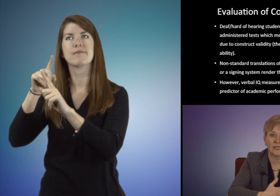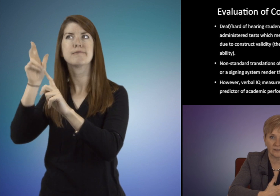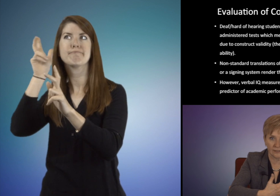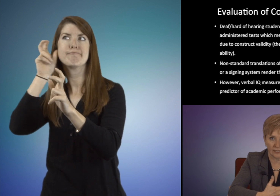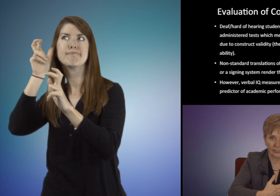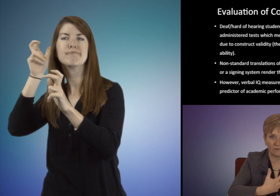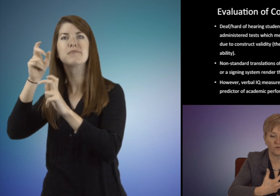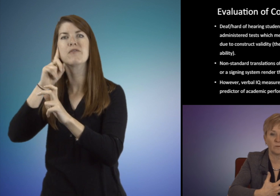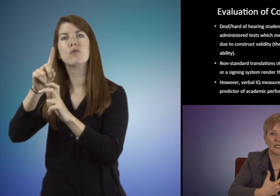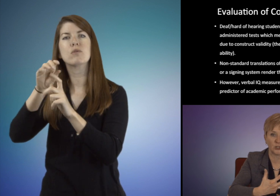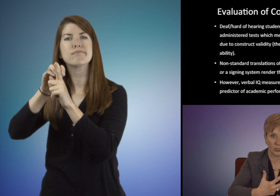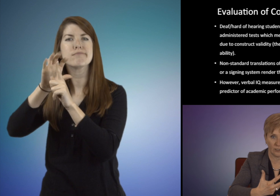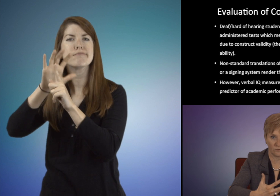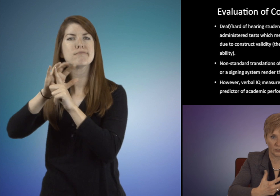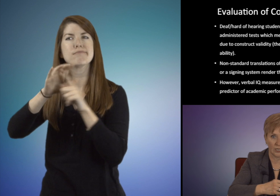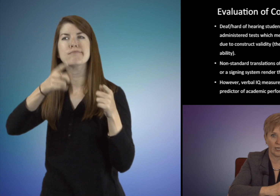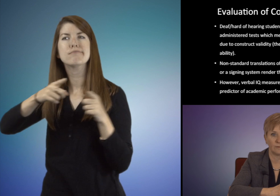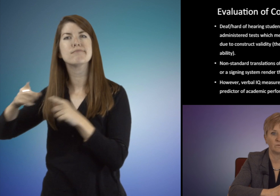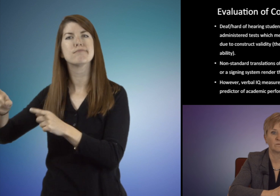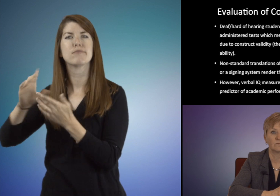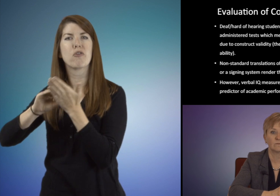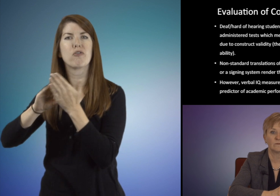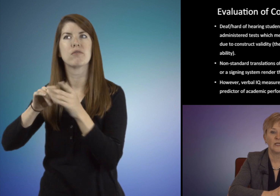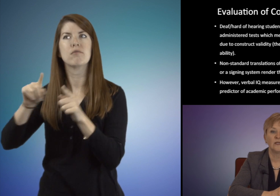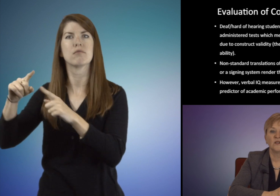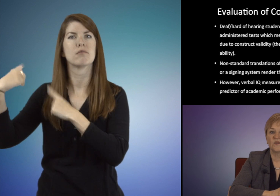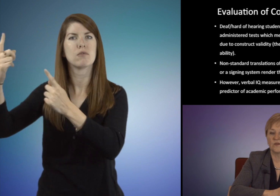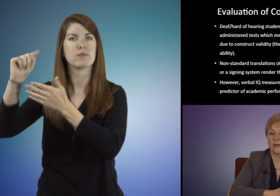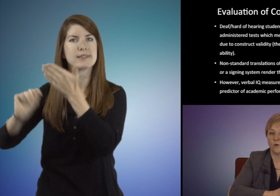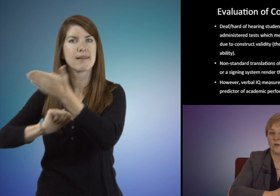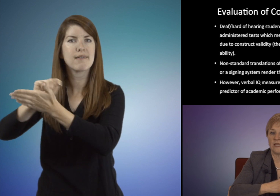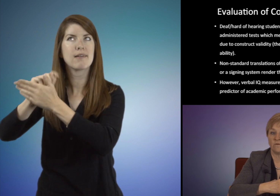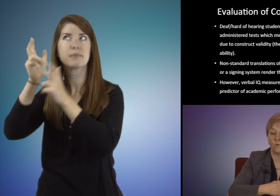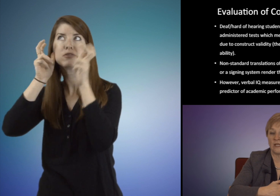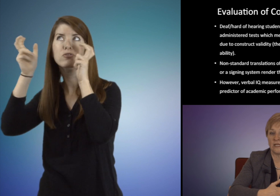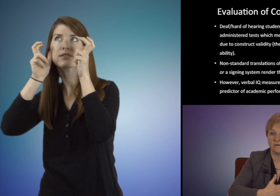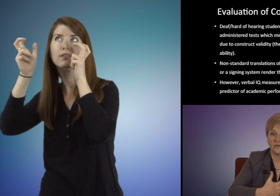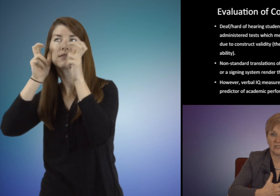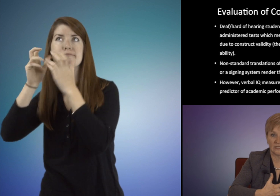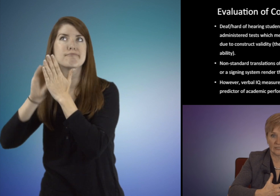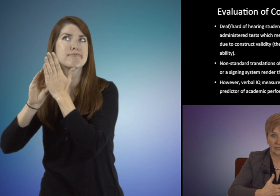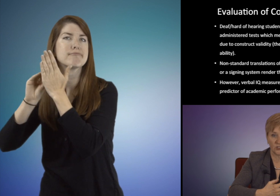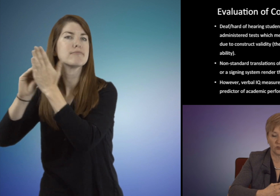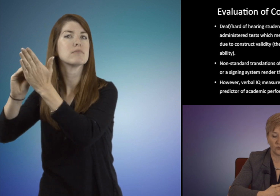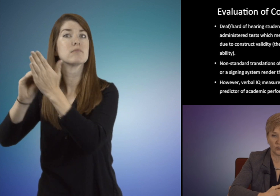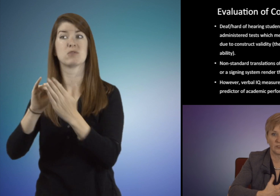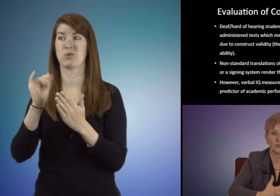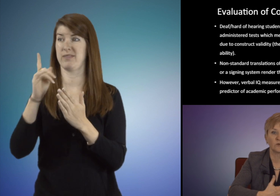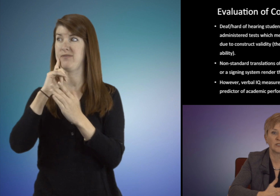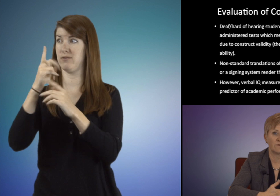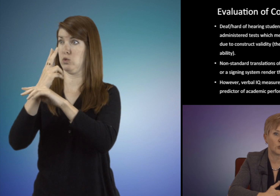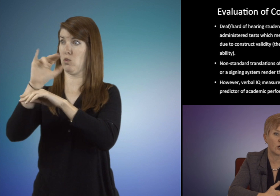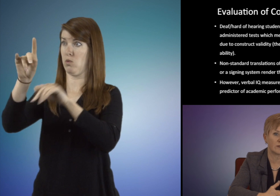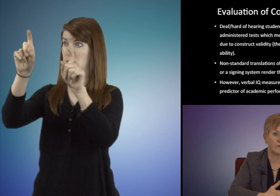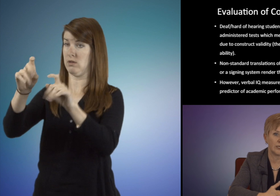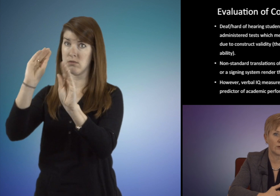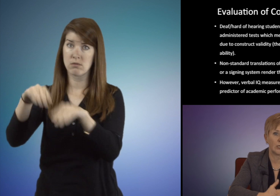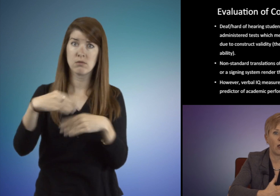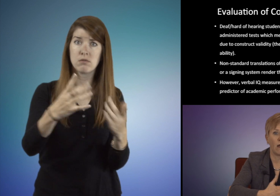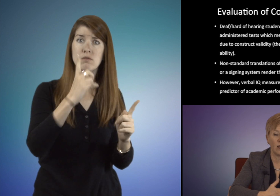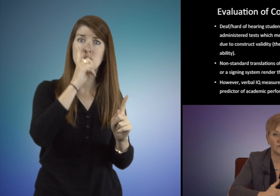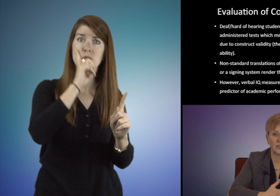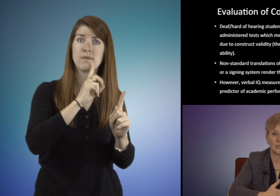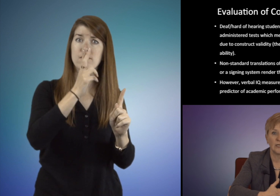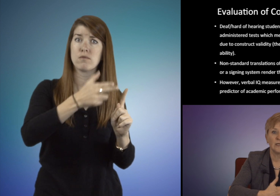access to incidental information over time. So if we give these tests to students who are deaf and hard of